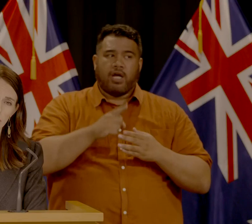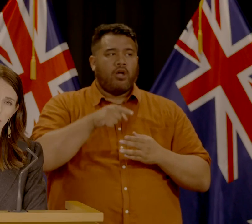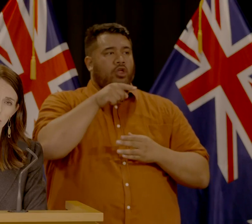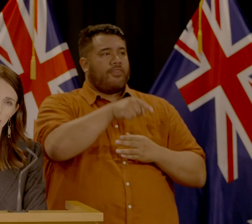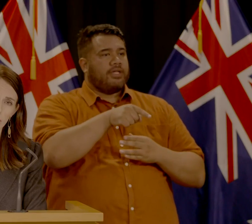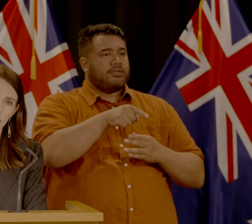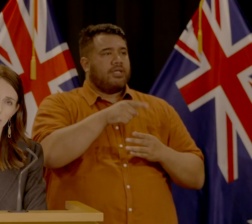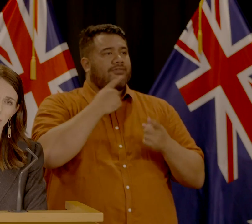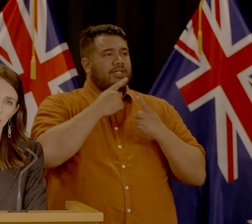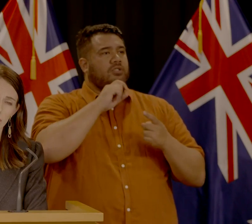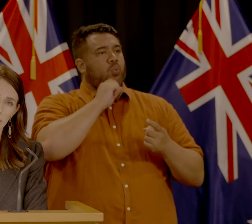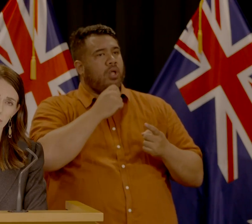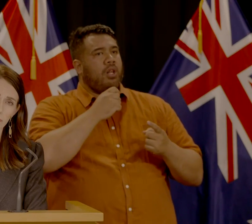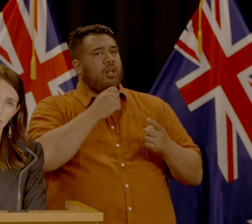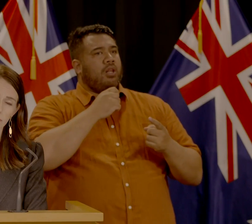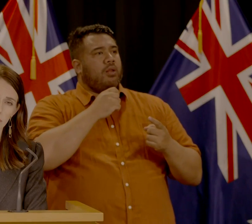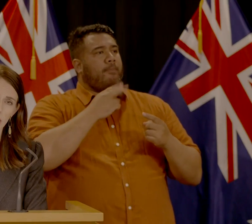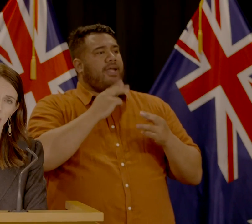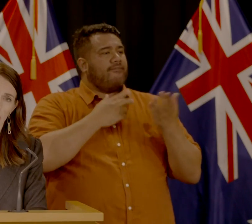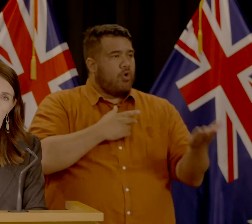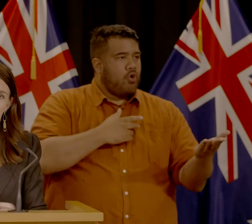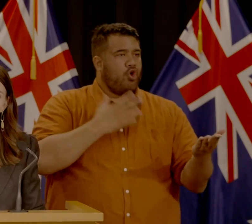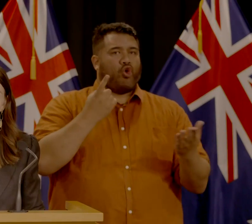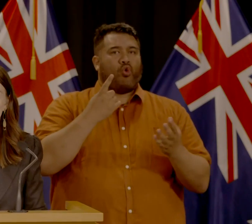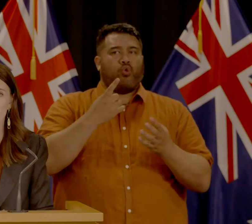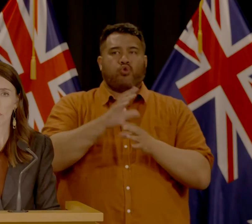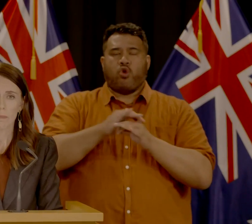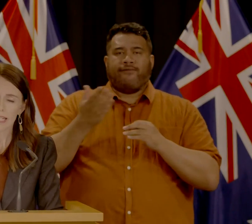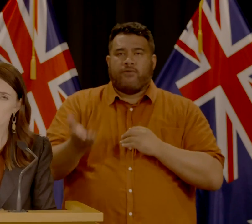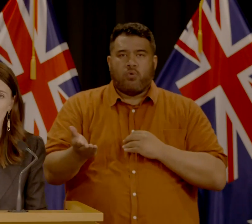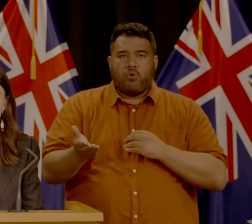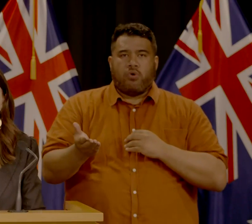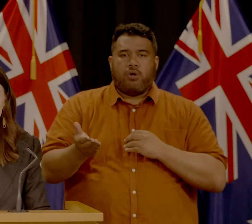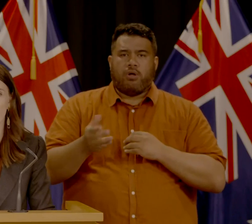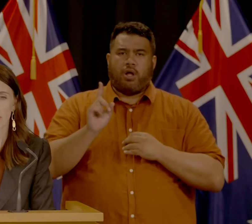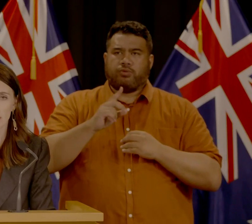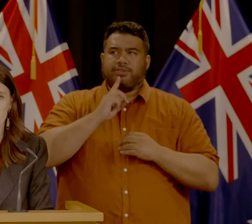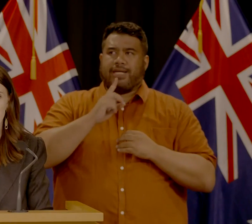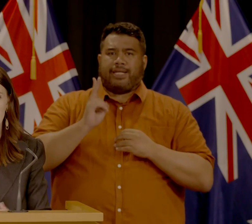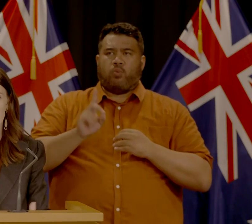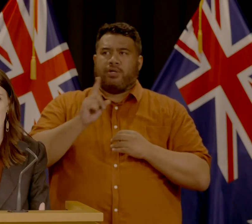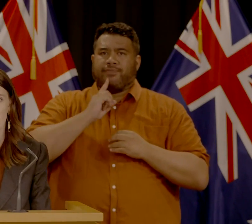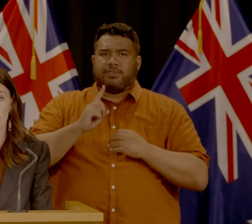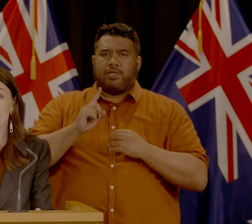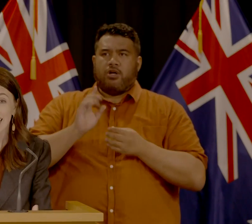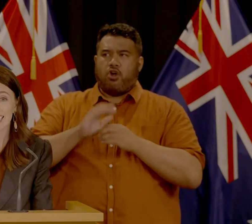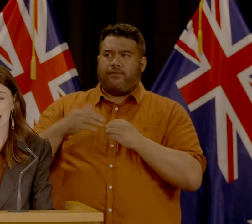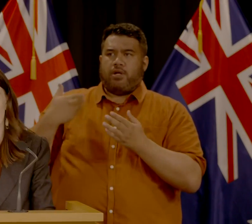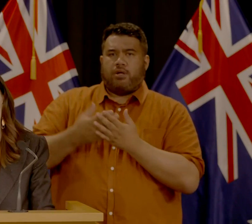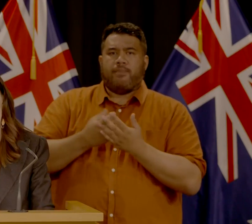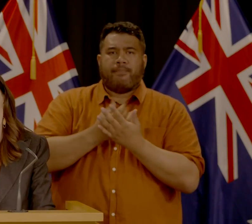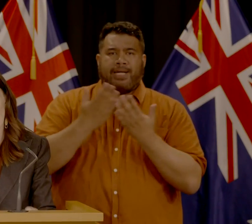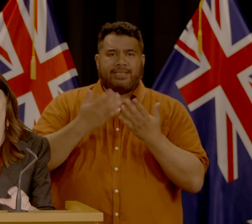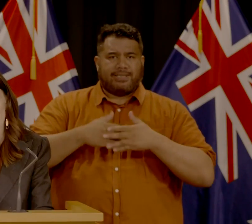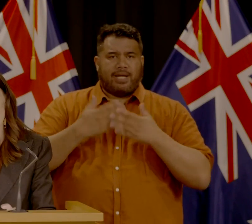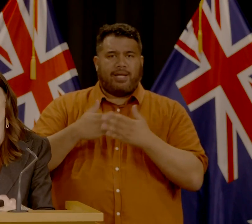to and who will be as part of that campaign? I'll repeat what I've said over many days